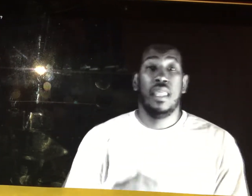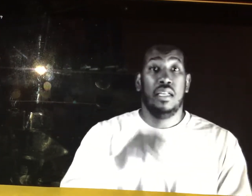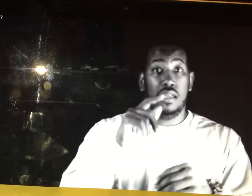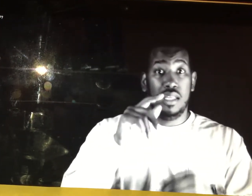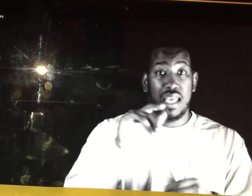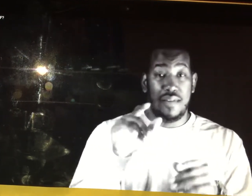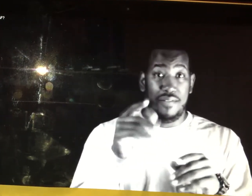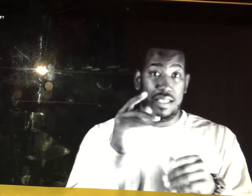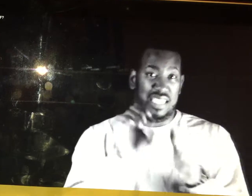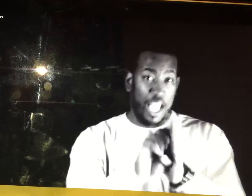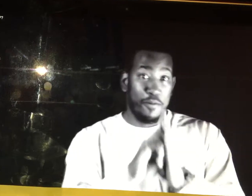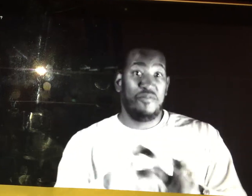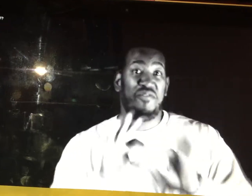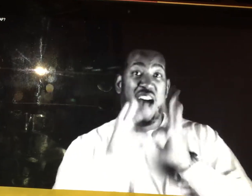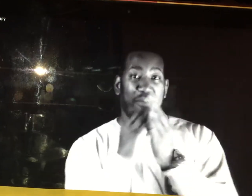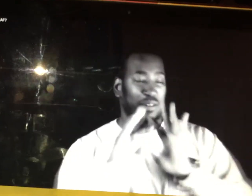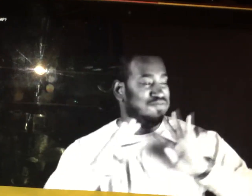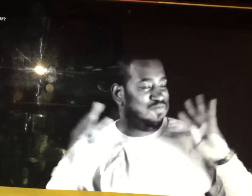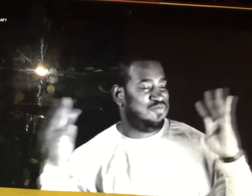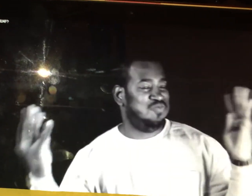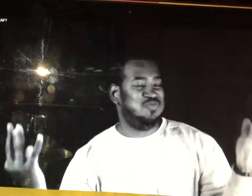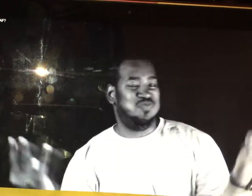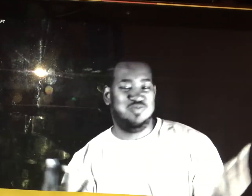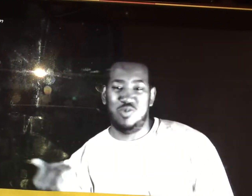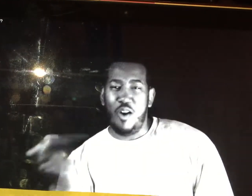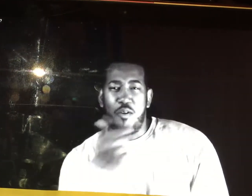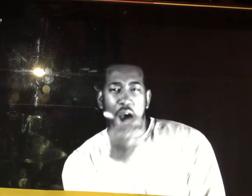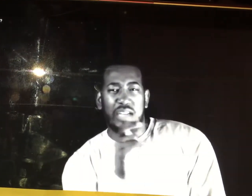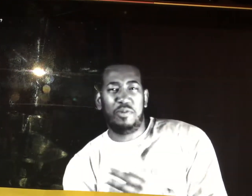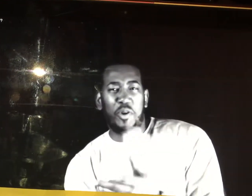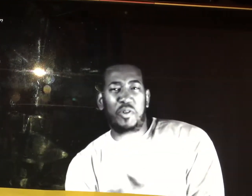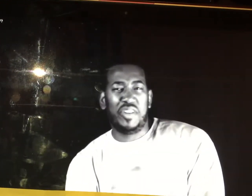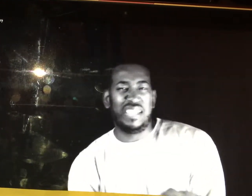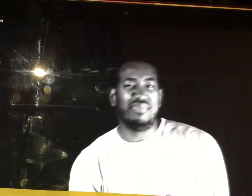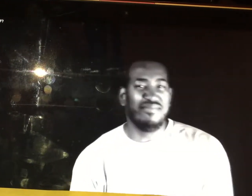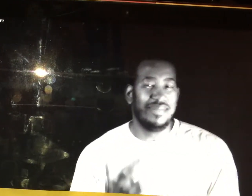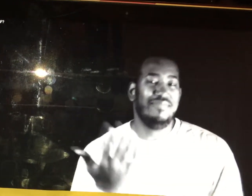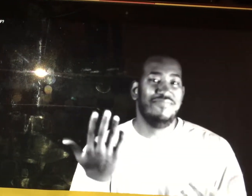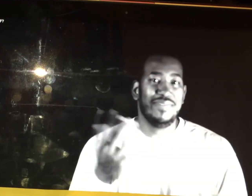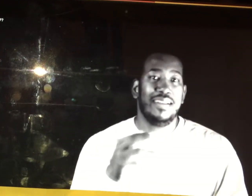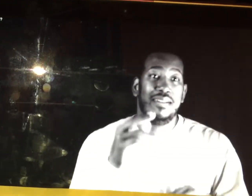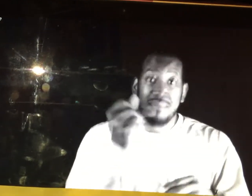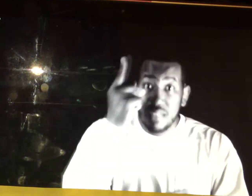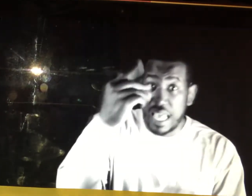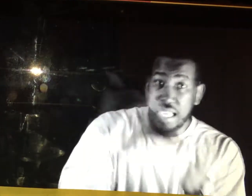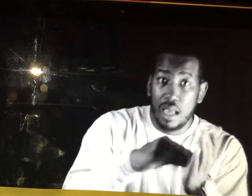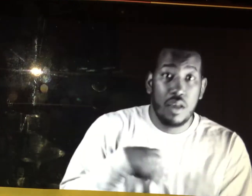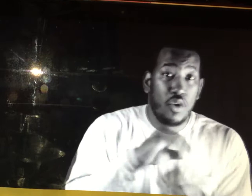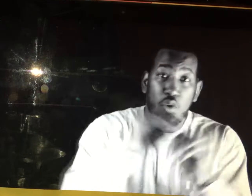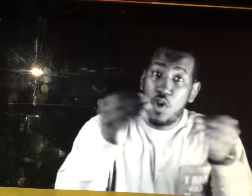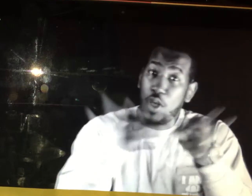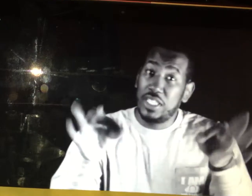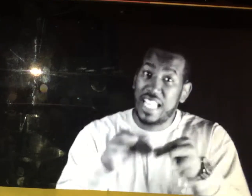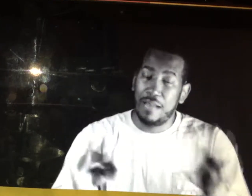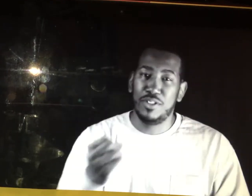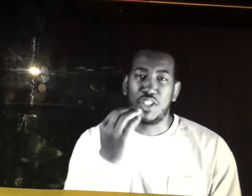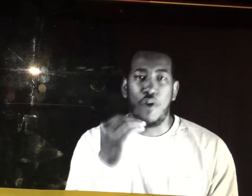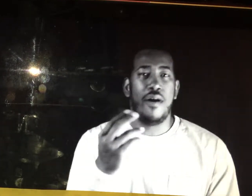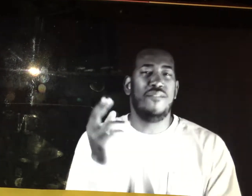regrets. Anyway, so for example, my whole family would gather around and watch a movie. Now,